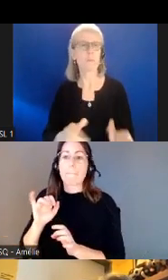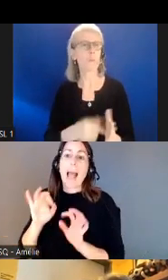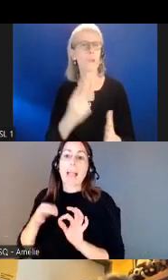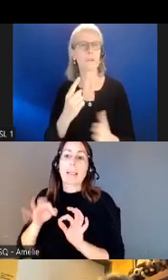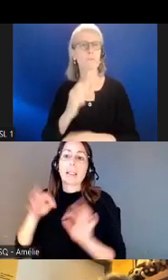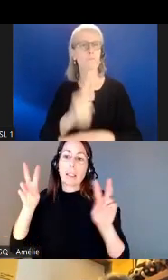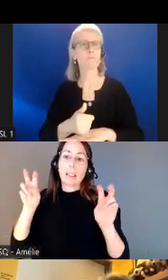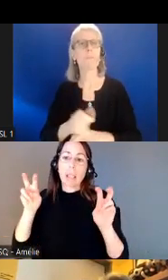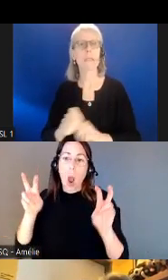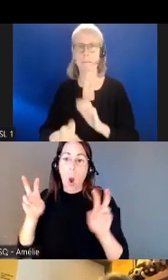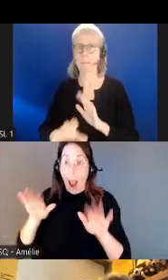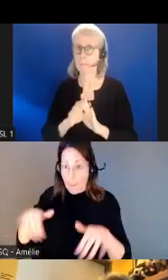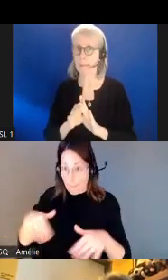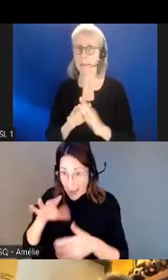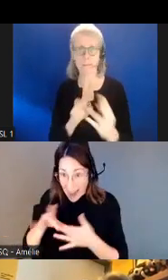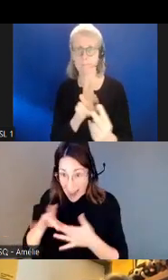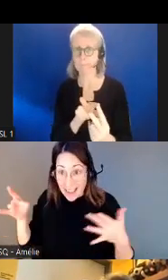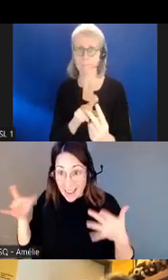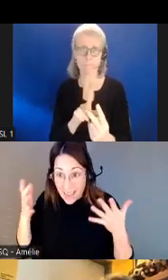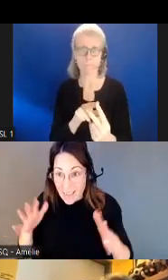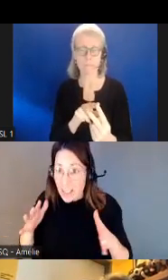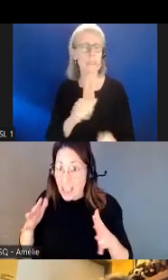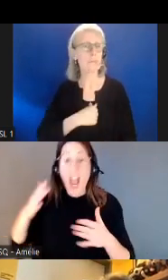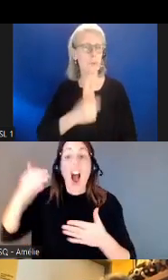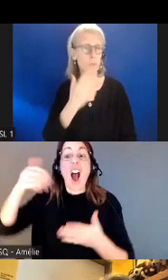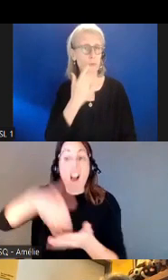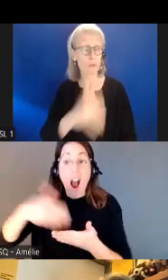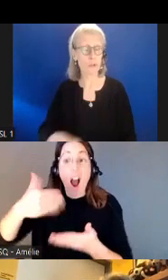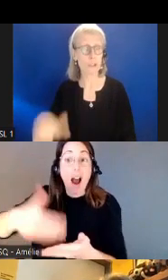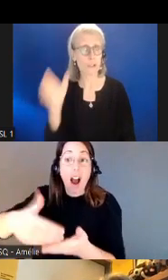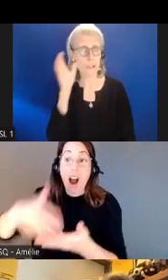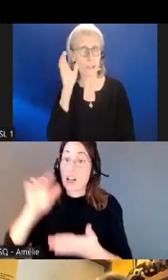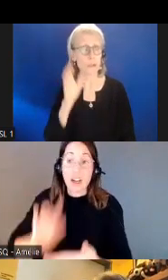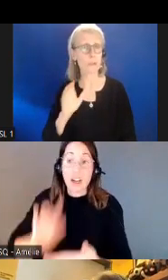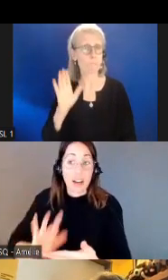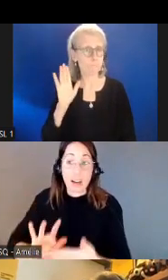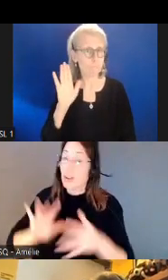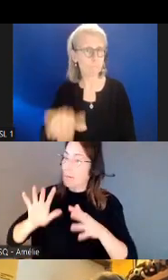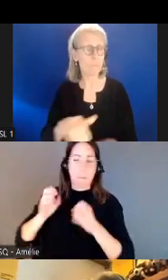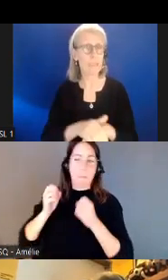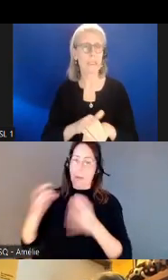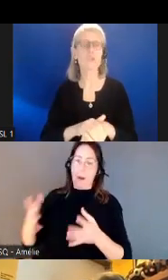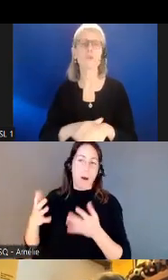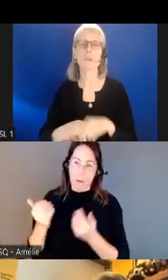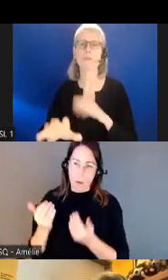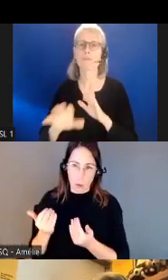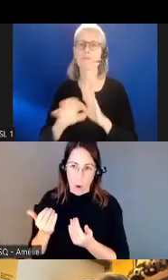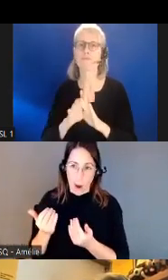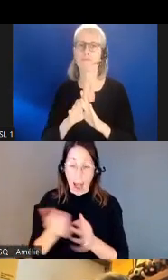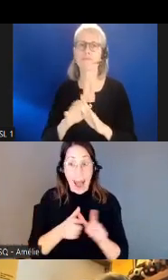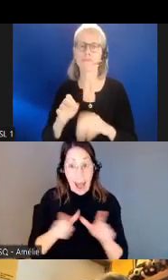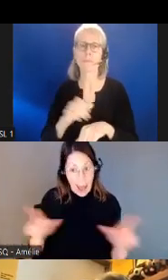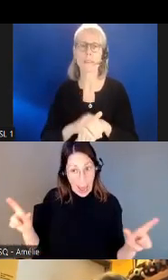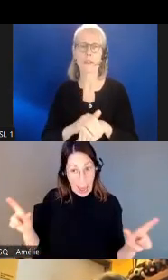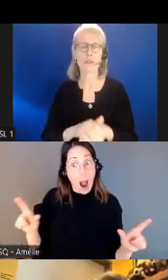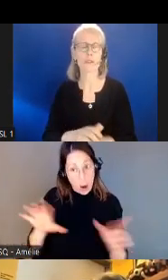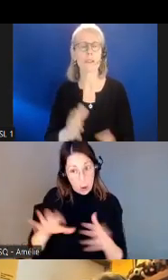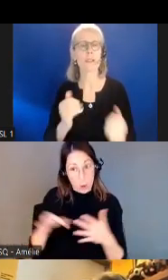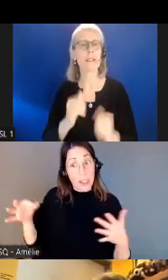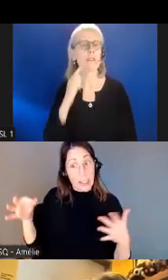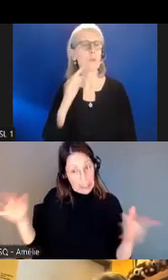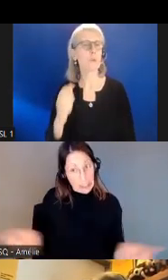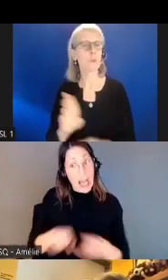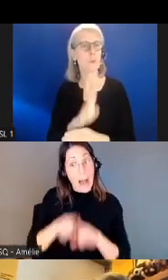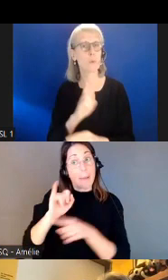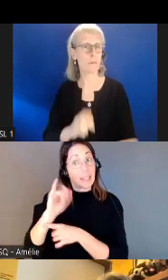must select a language, even if you want to hear this presentation in English. If you're using a mobile device, such as a phone